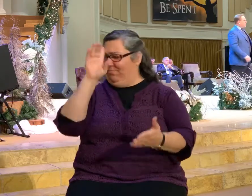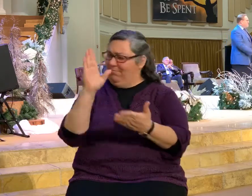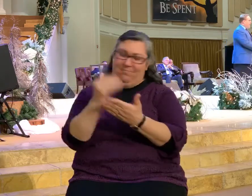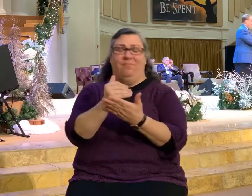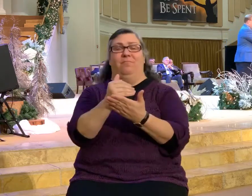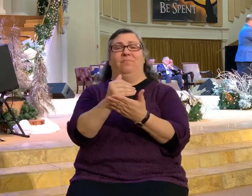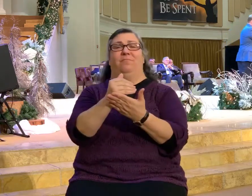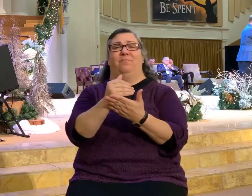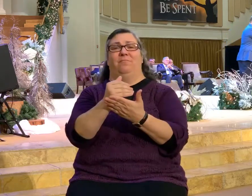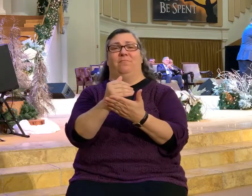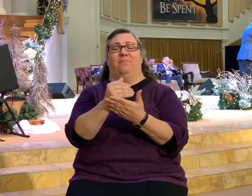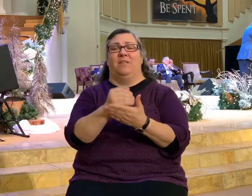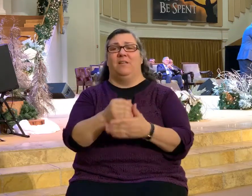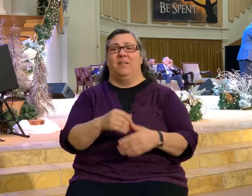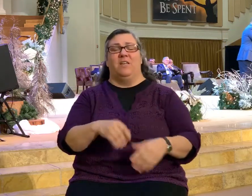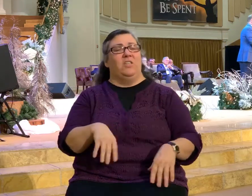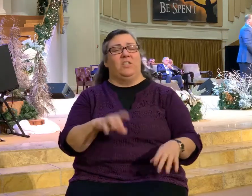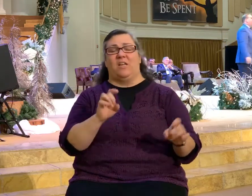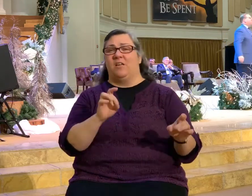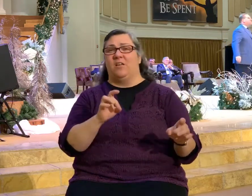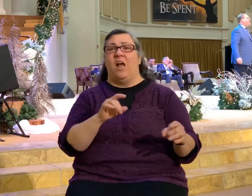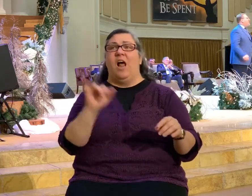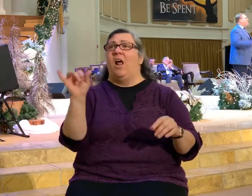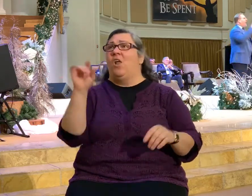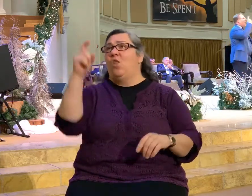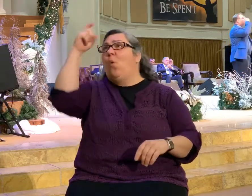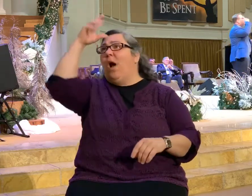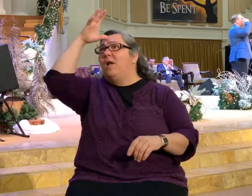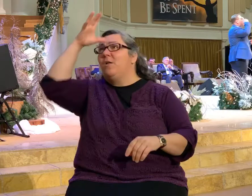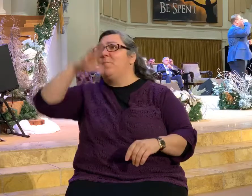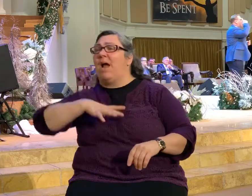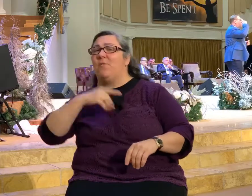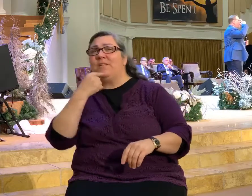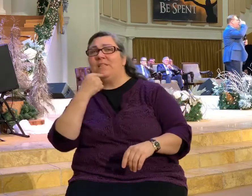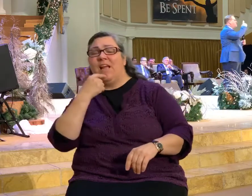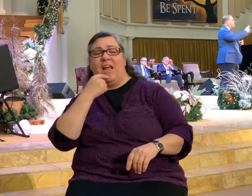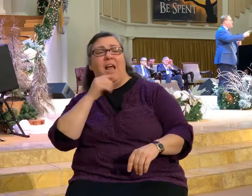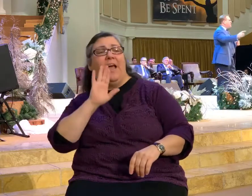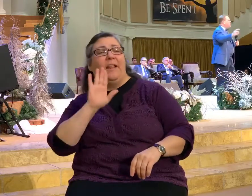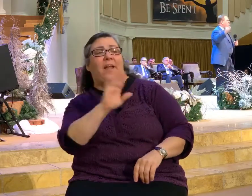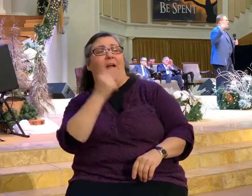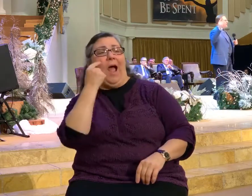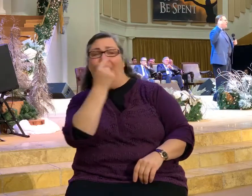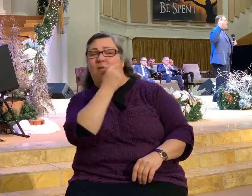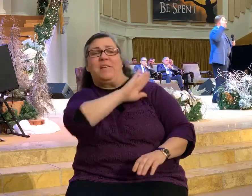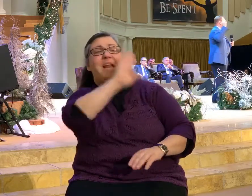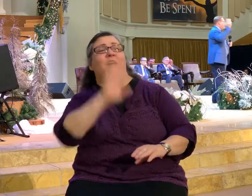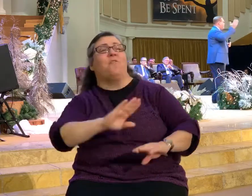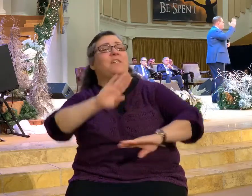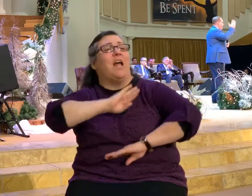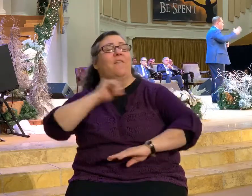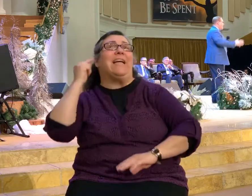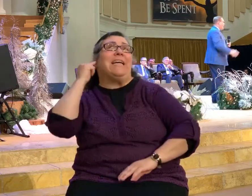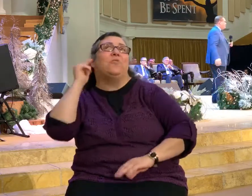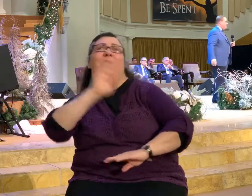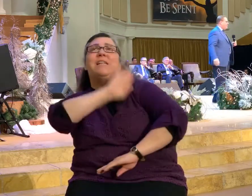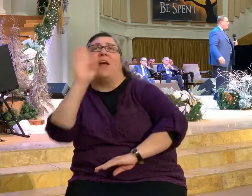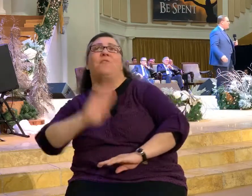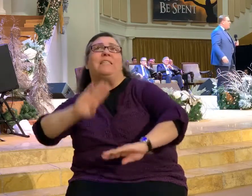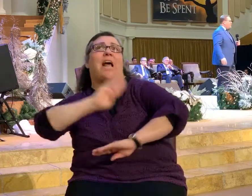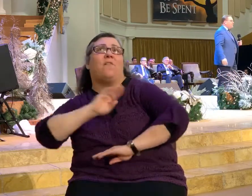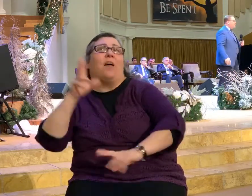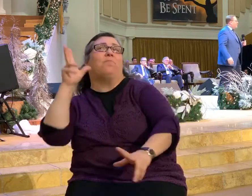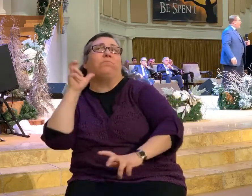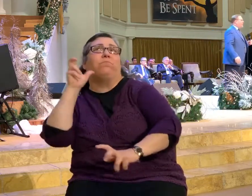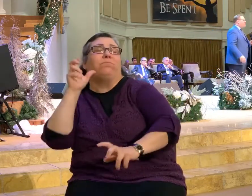Violence, just as the wisest man would say, the eye is never satisfied with seeing, the ear is never satisfied with